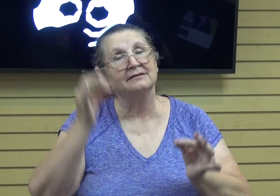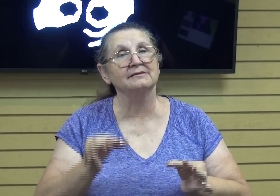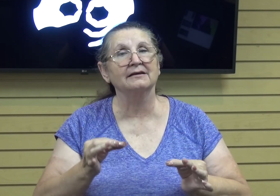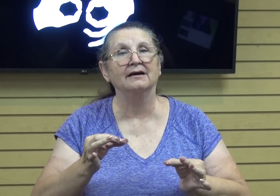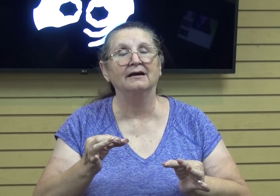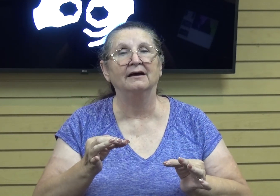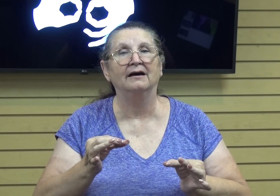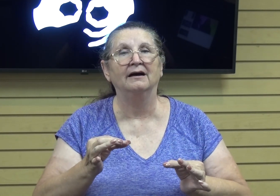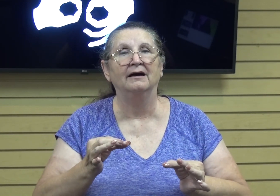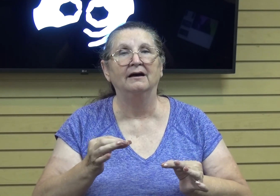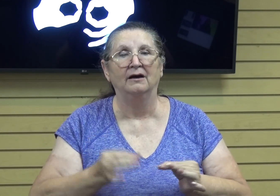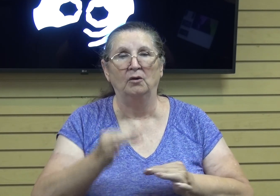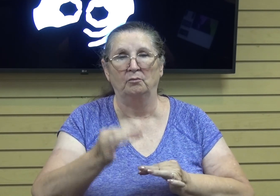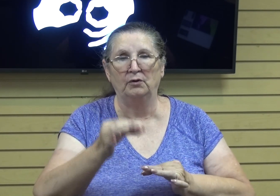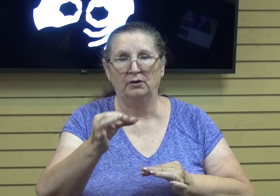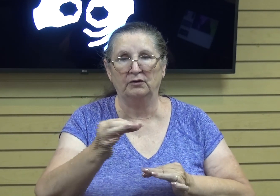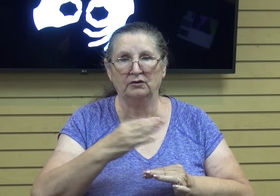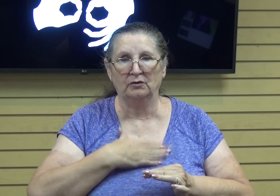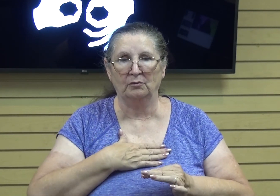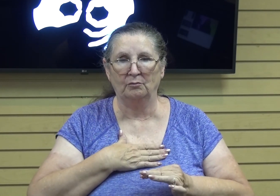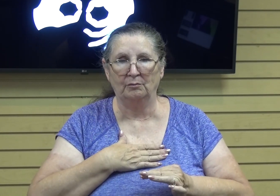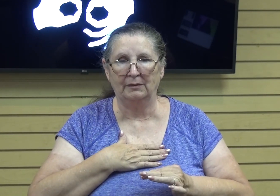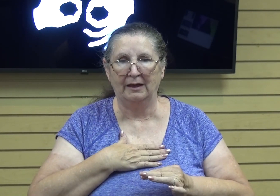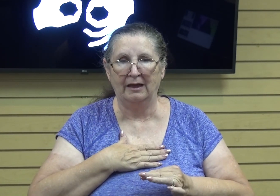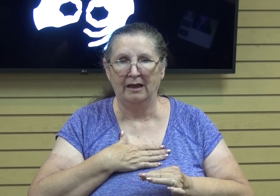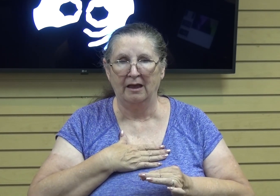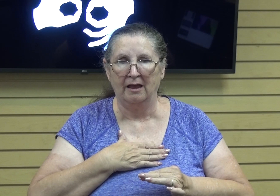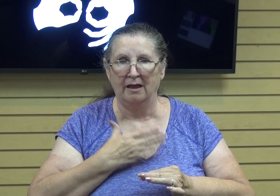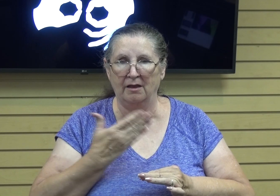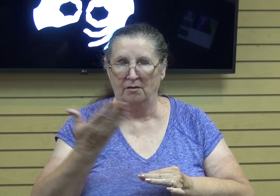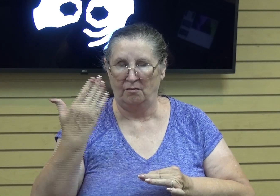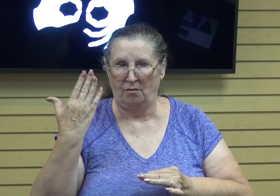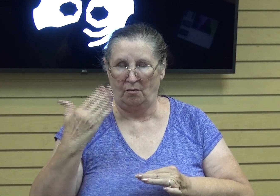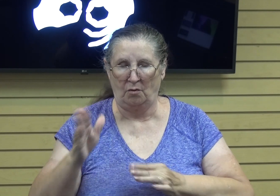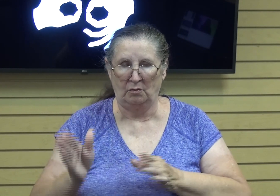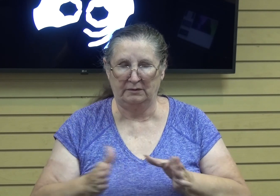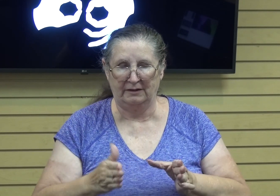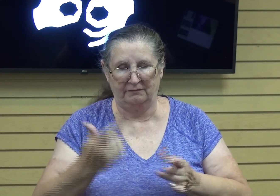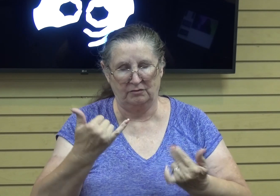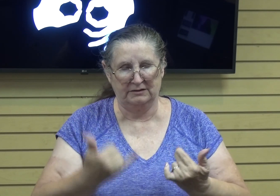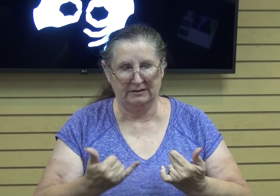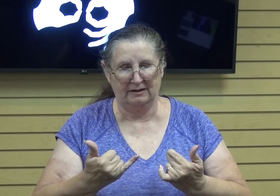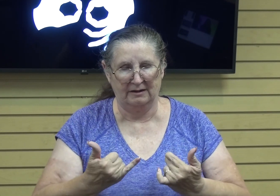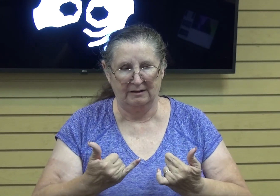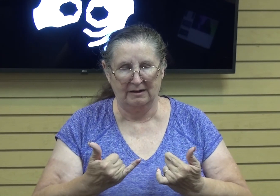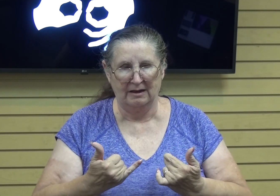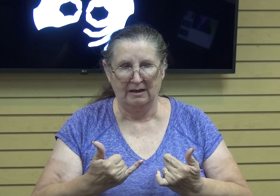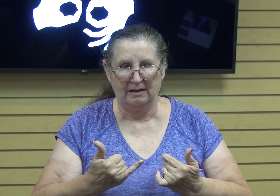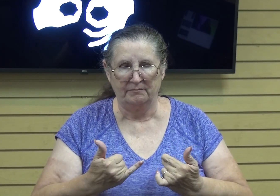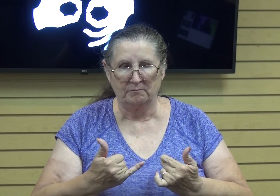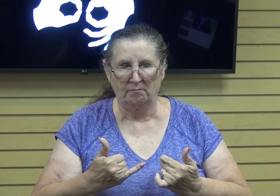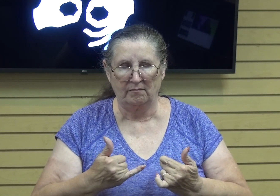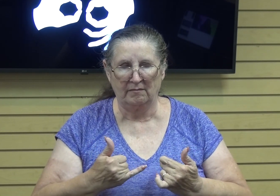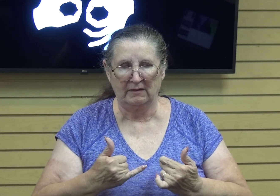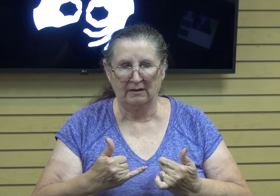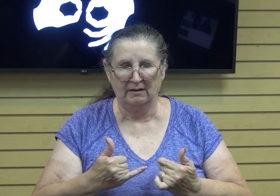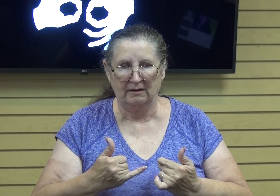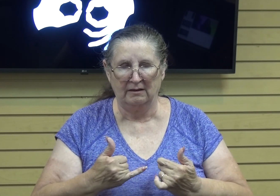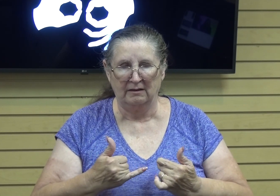just postpone my original plan for my devotional today and take this time to honor two people that